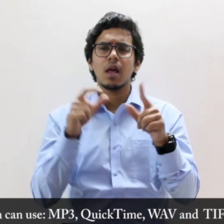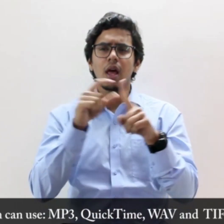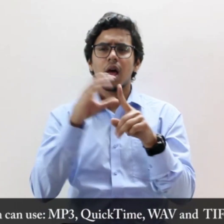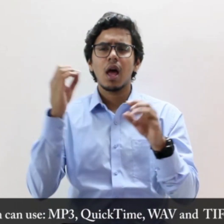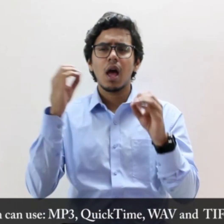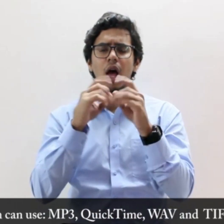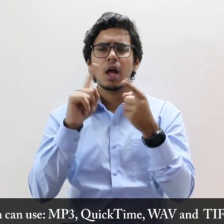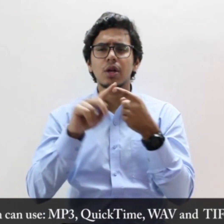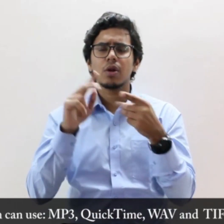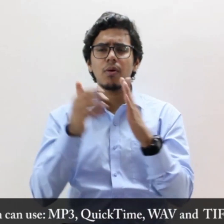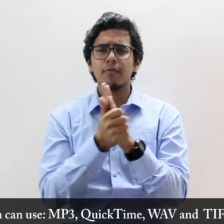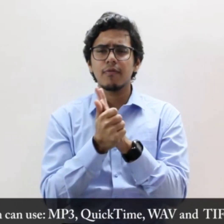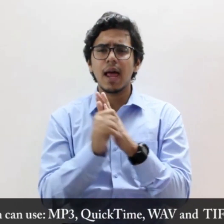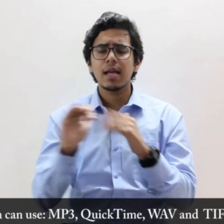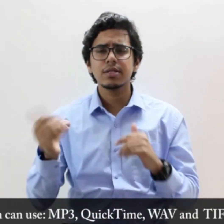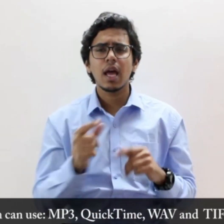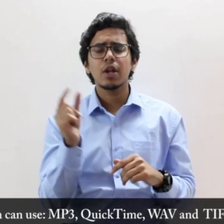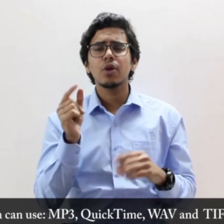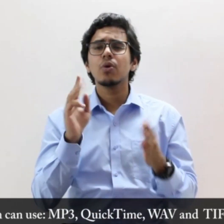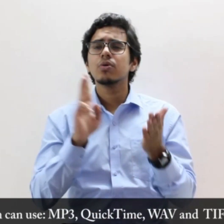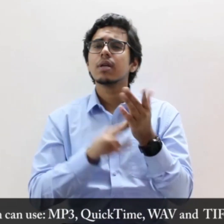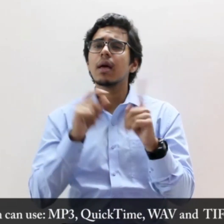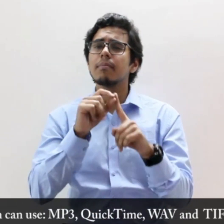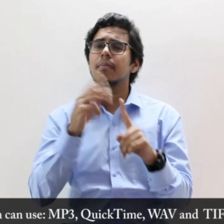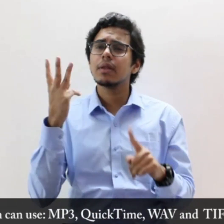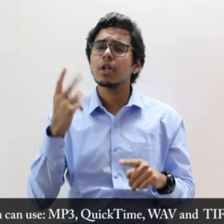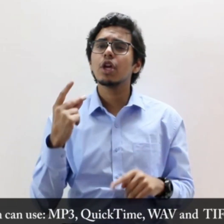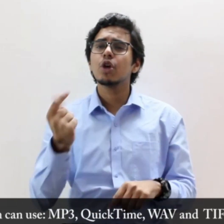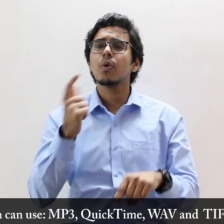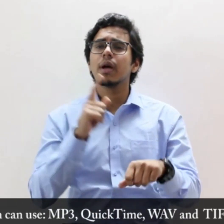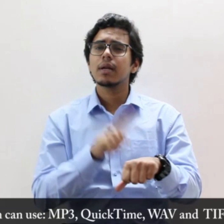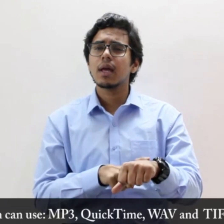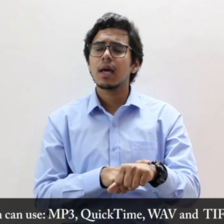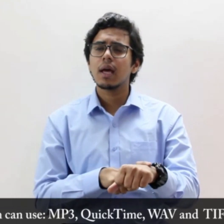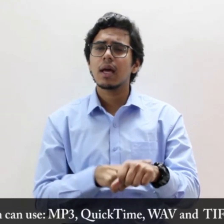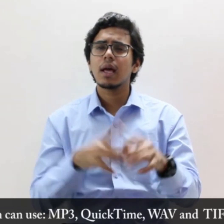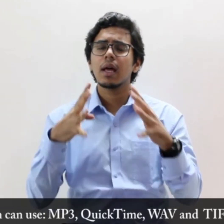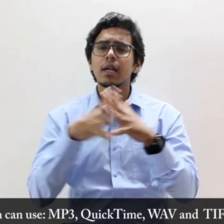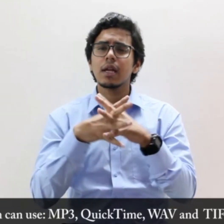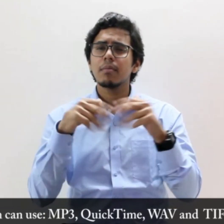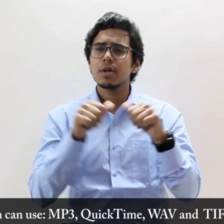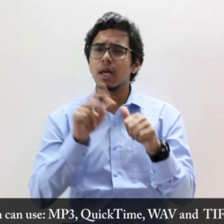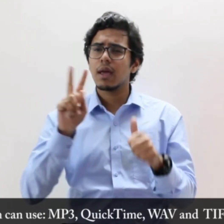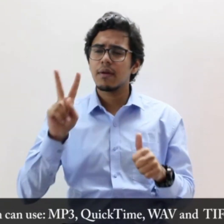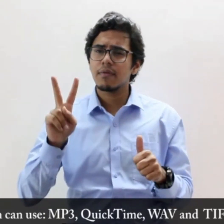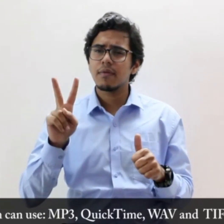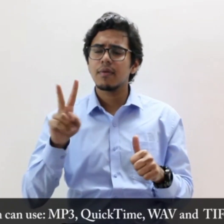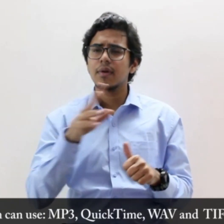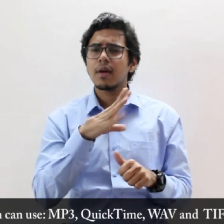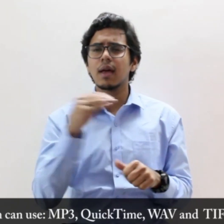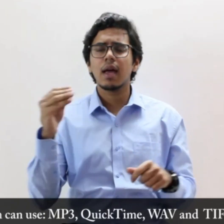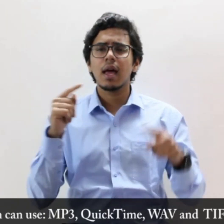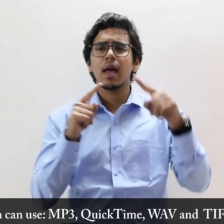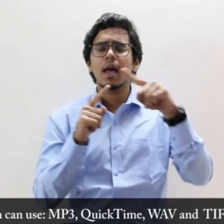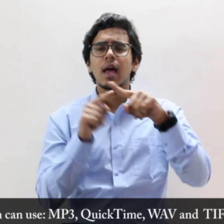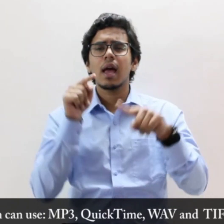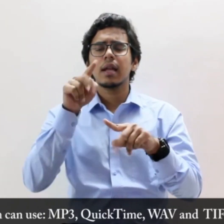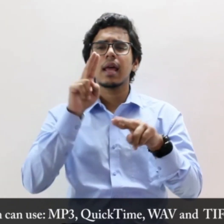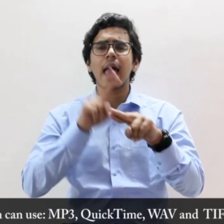Adobe Flash can use MP3, QuickTime, WAV, and